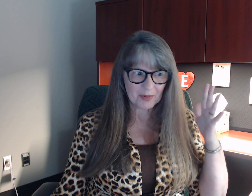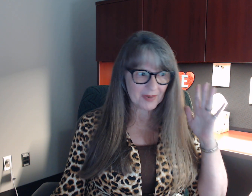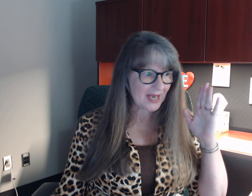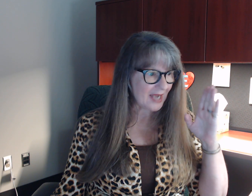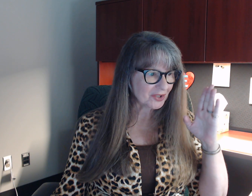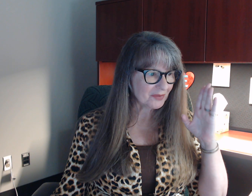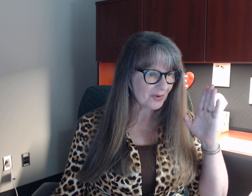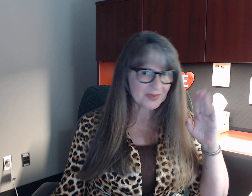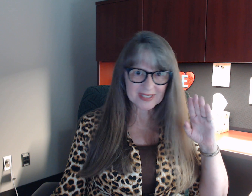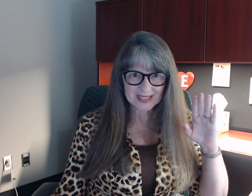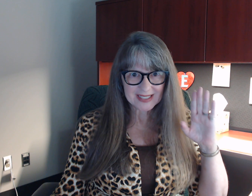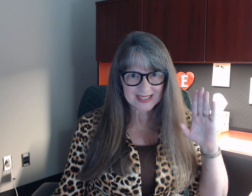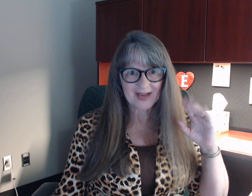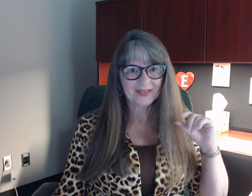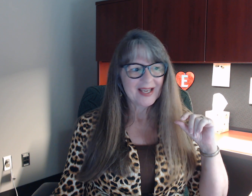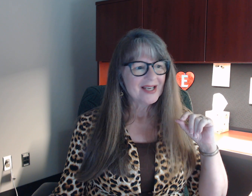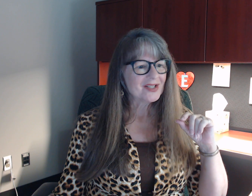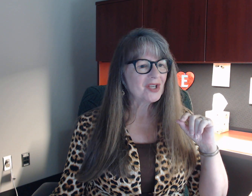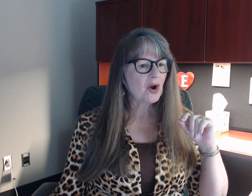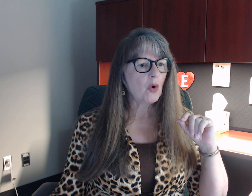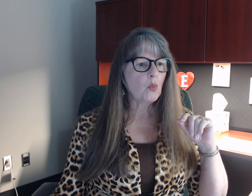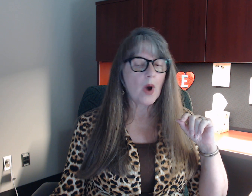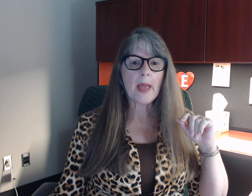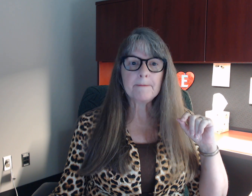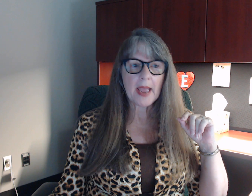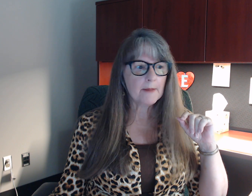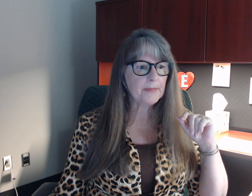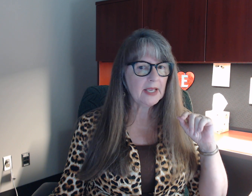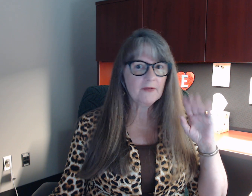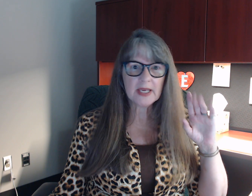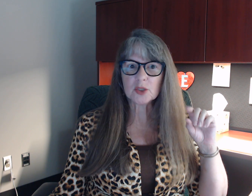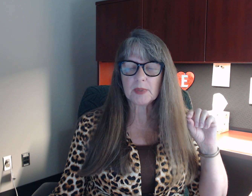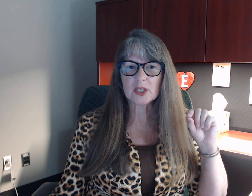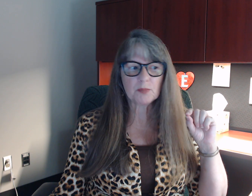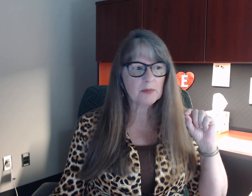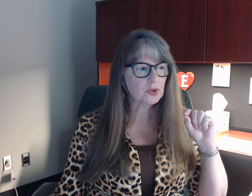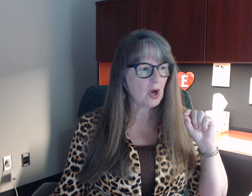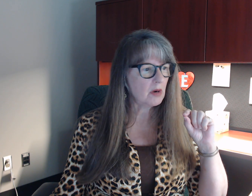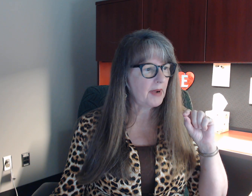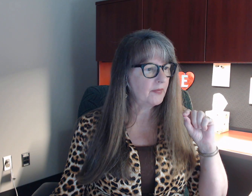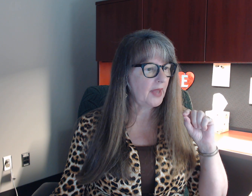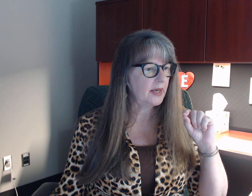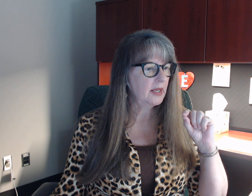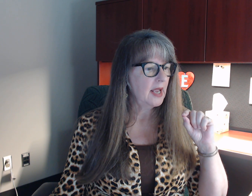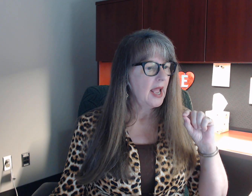I actually wrote these things down. So what a pet peeve is, because people talk about that.